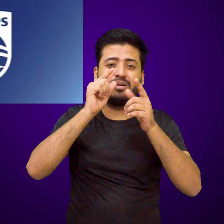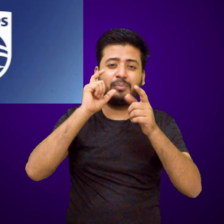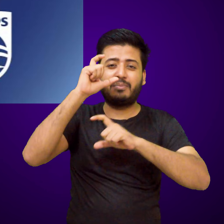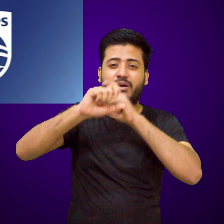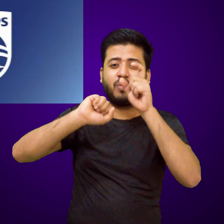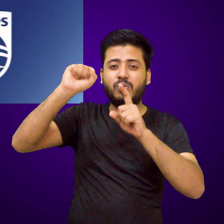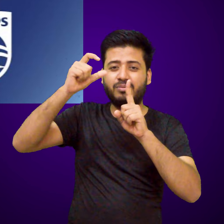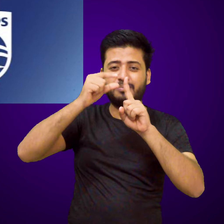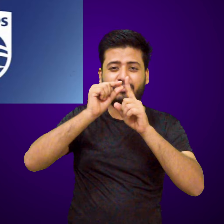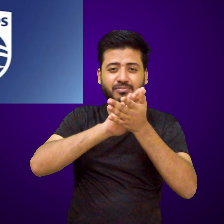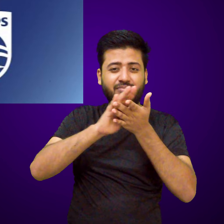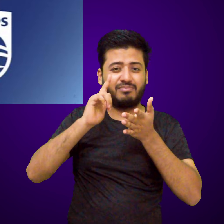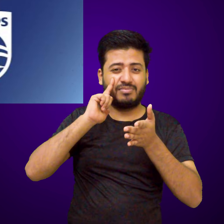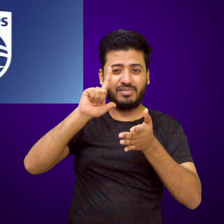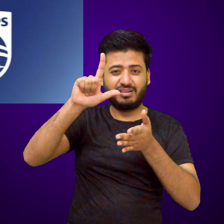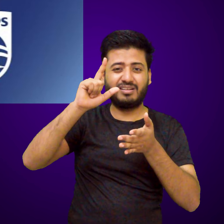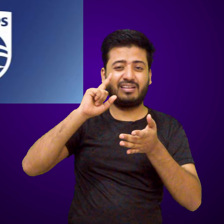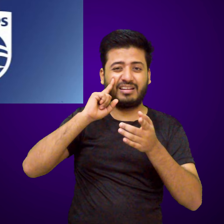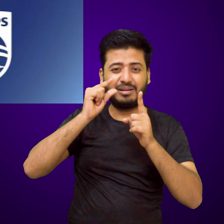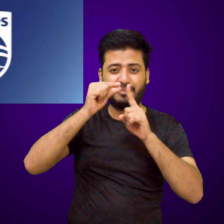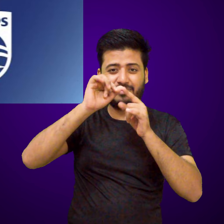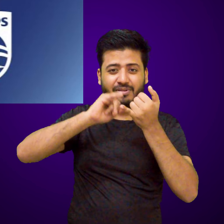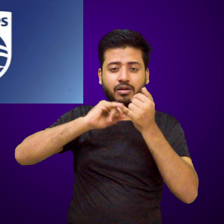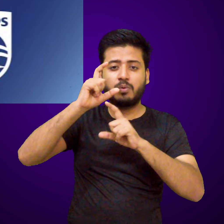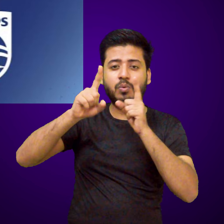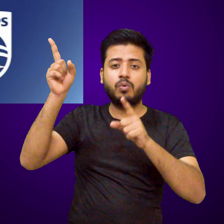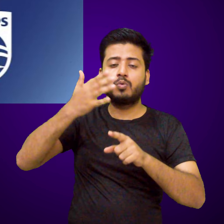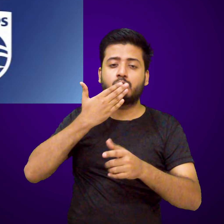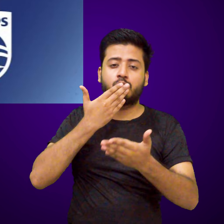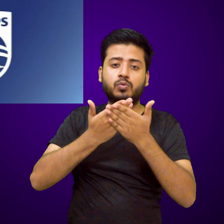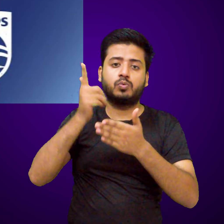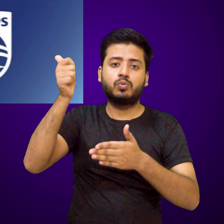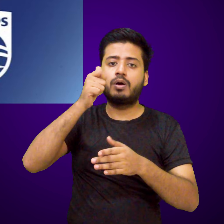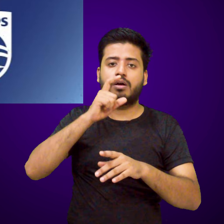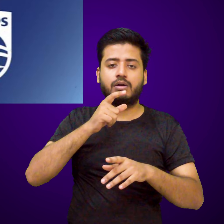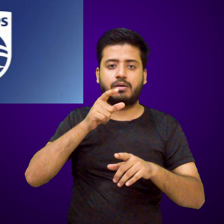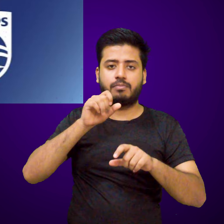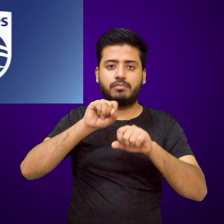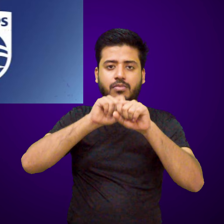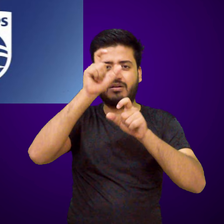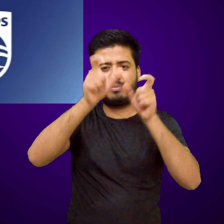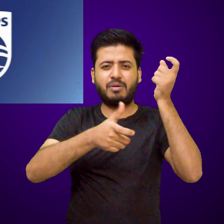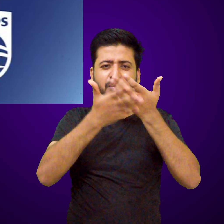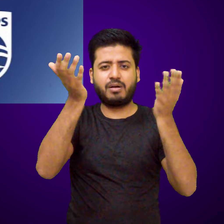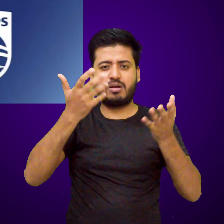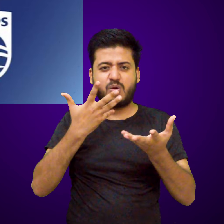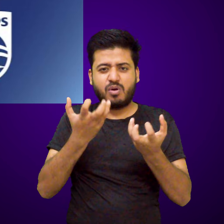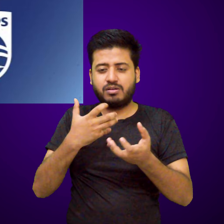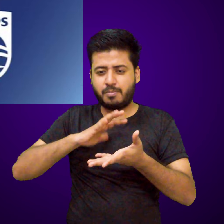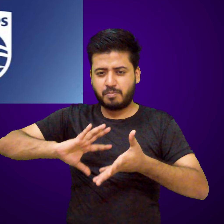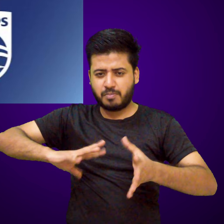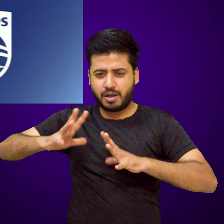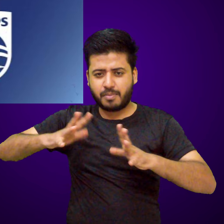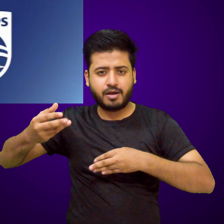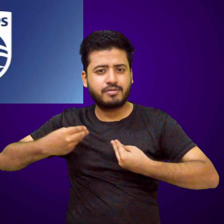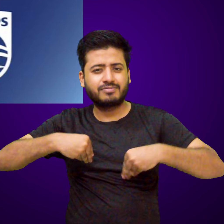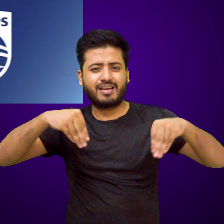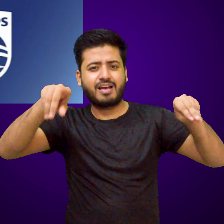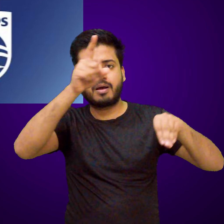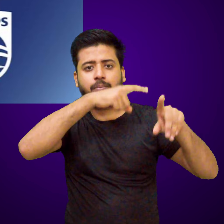internal problems or physical damage, a Philips authorized service center is the safest option. For minor issues, you can